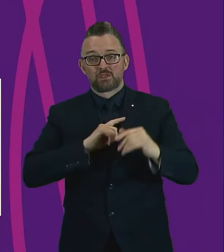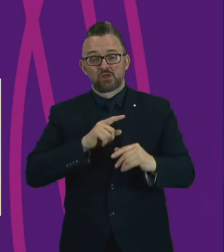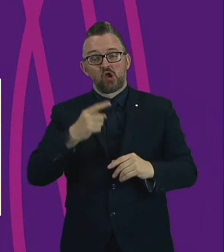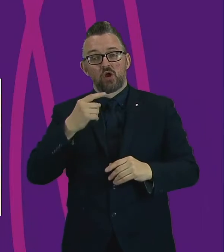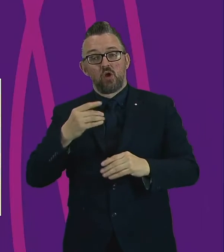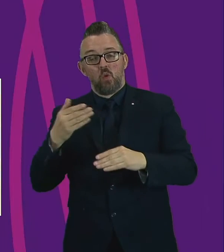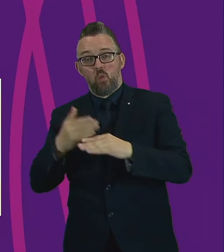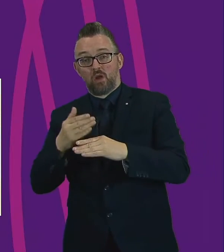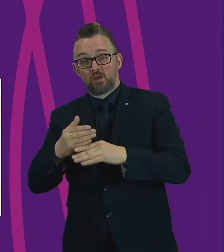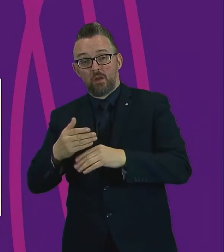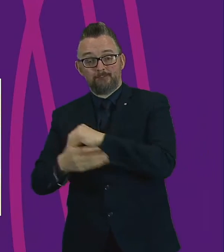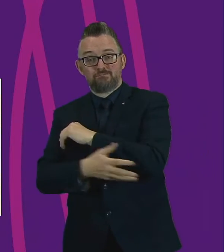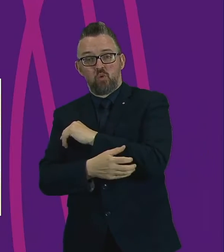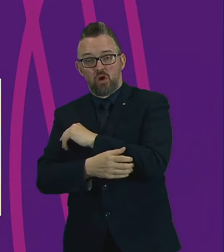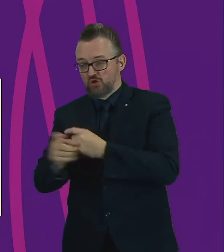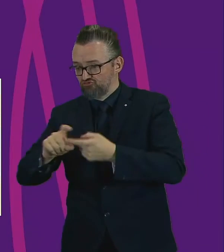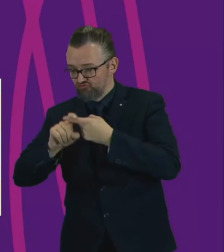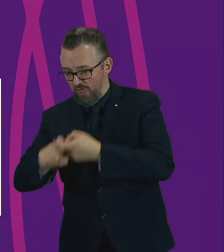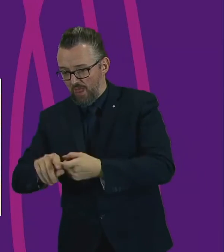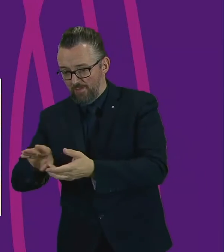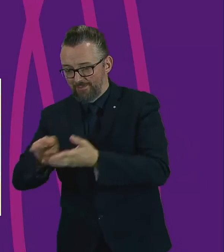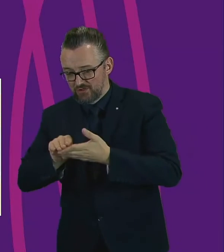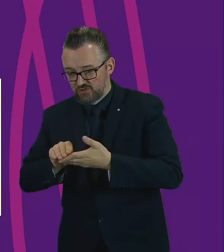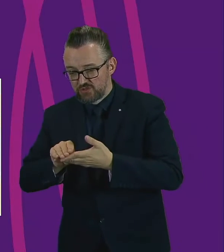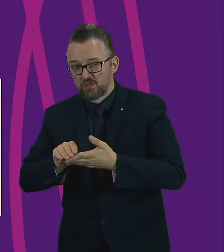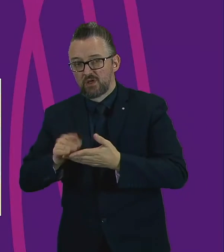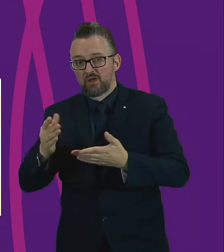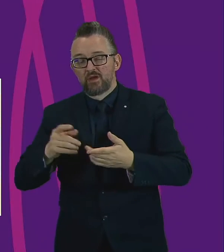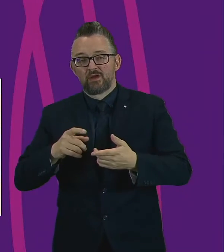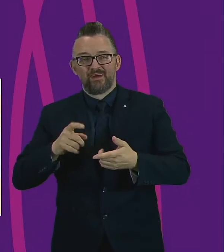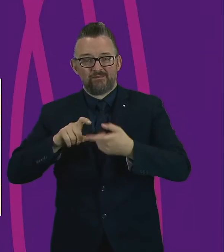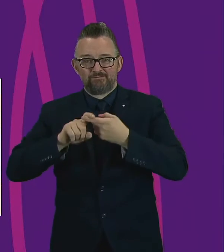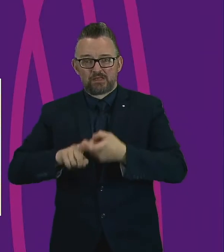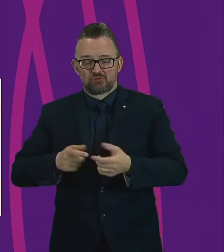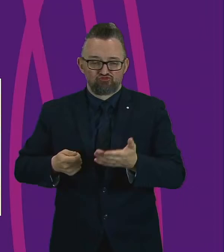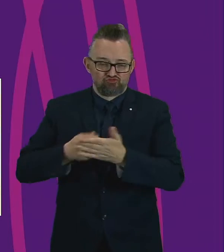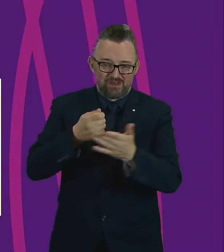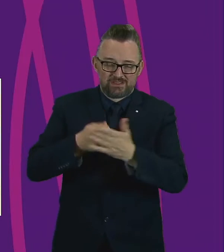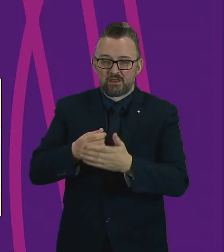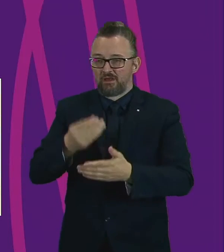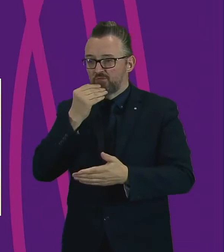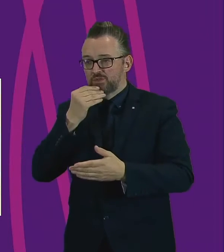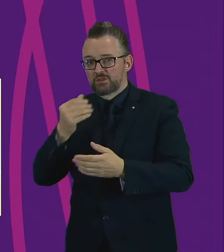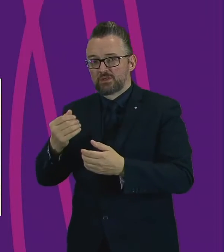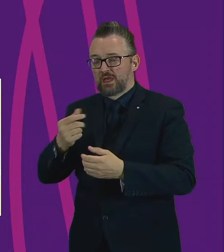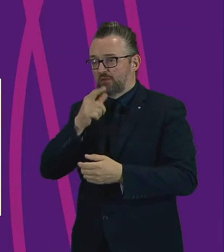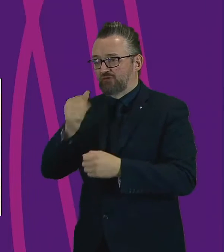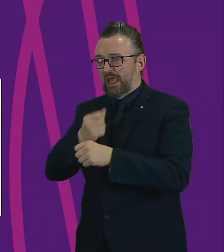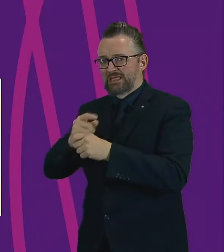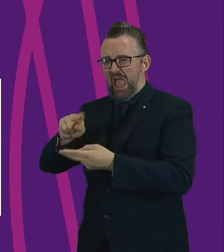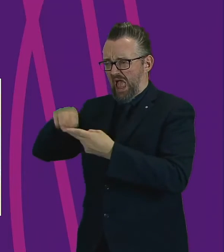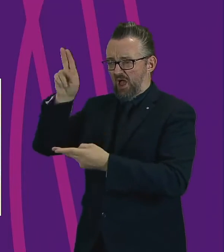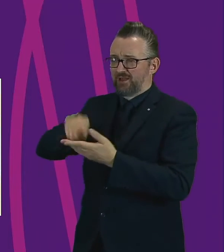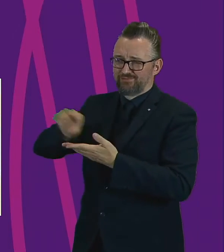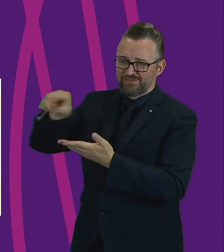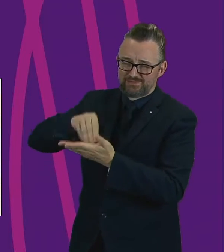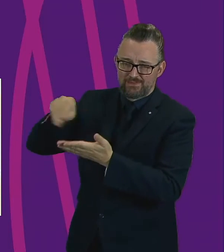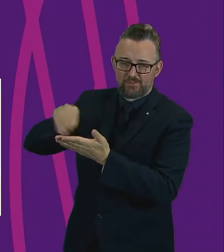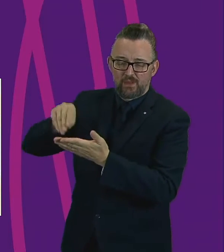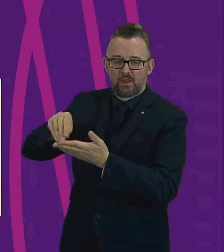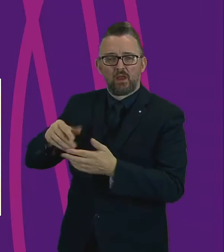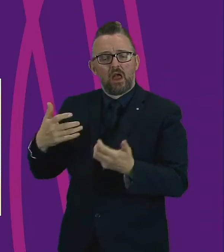wages, who also have high fixed costs of rent, food and energy. And measures proposed to tackle